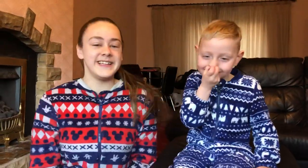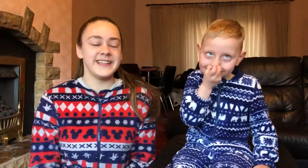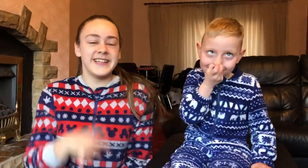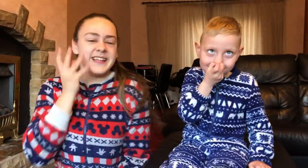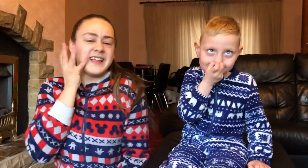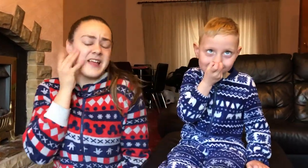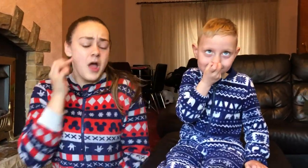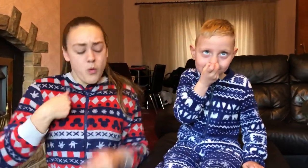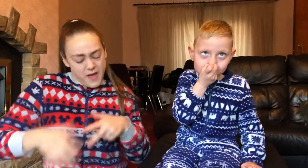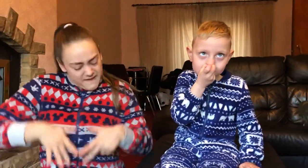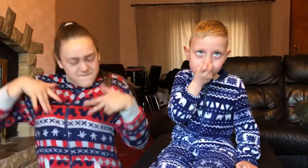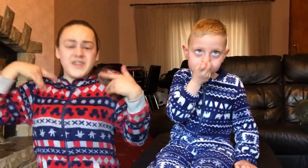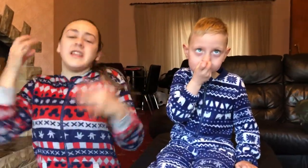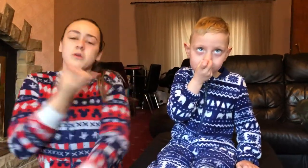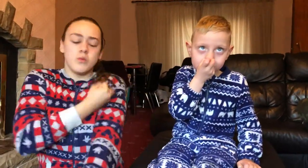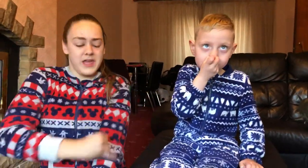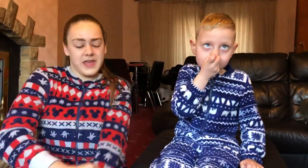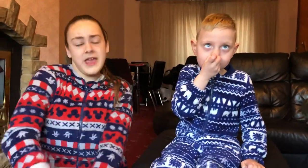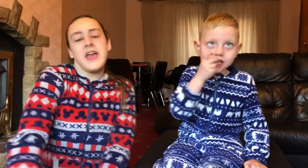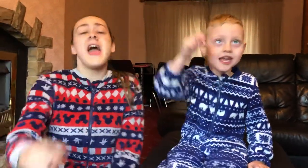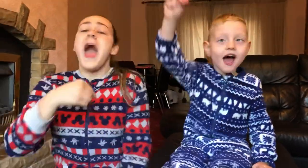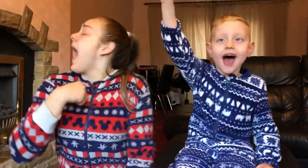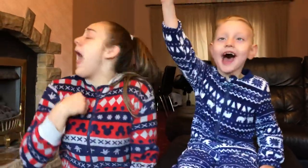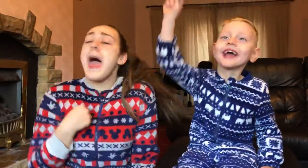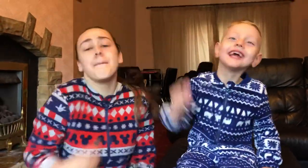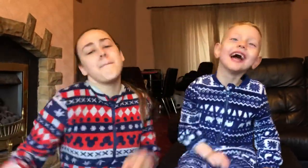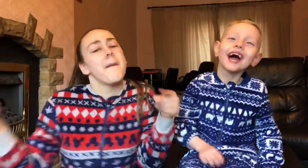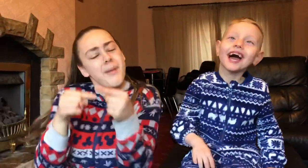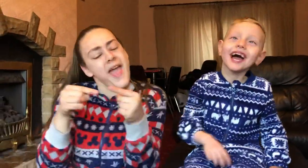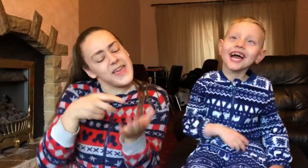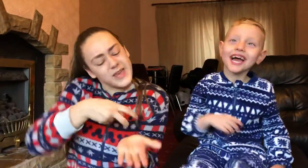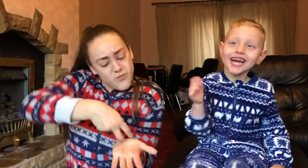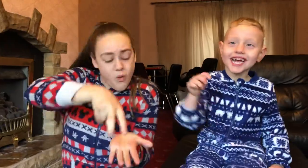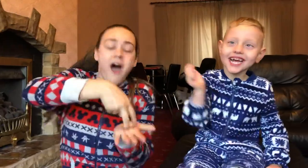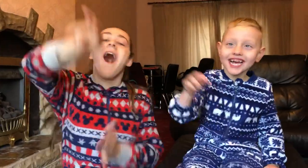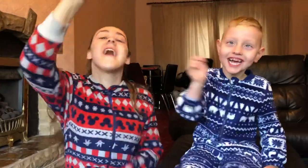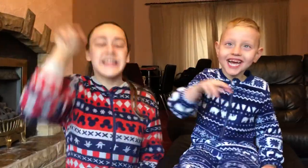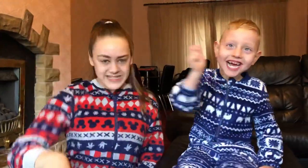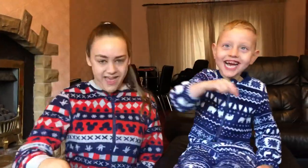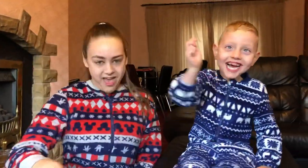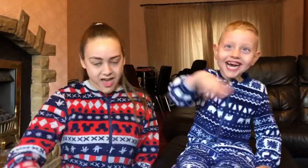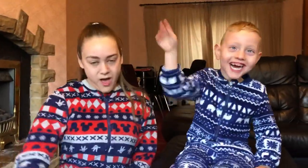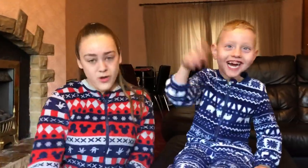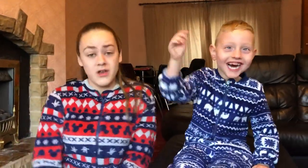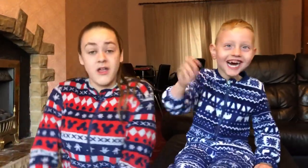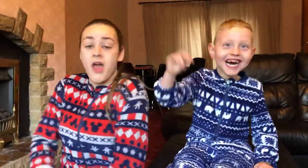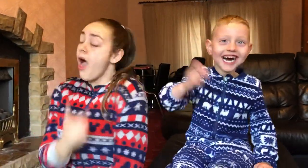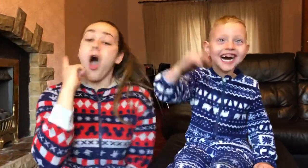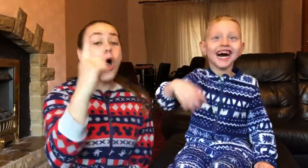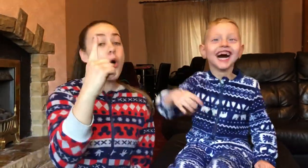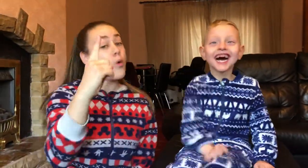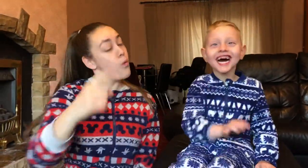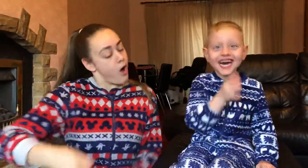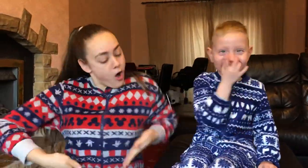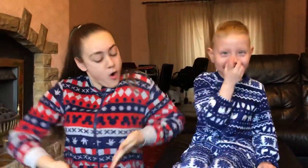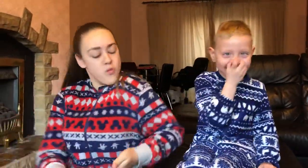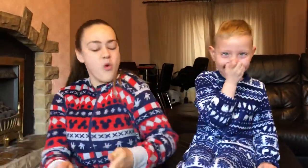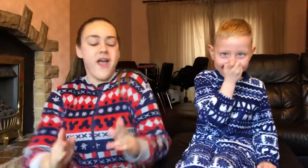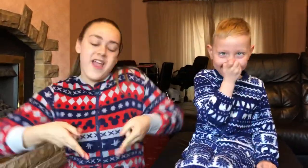Then I'm feeling weak And my pain walks down One way